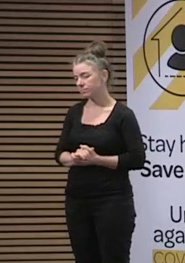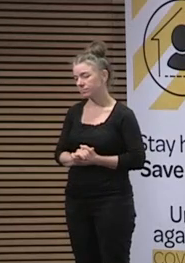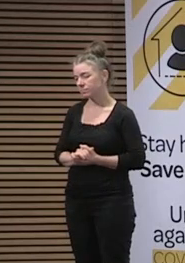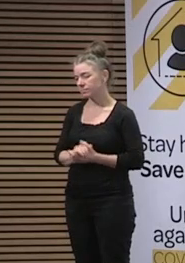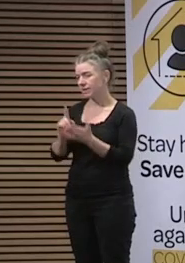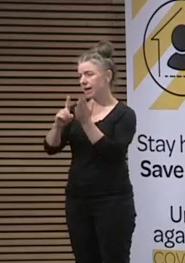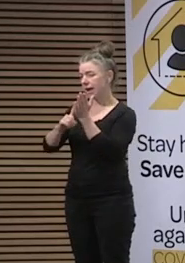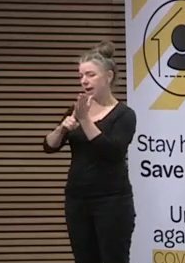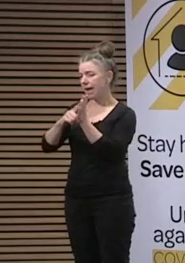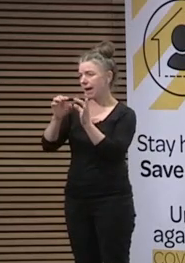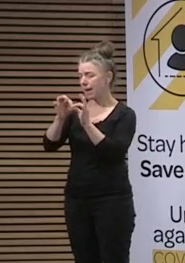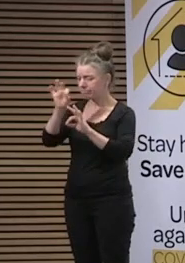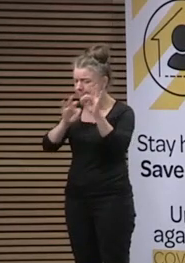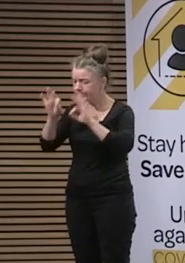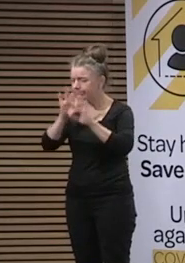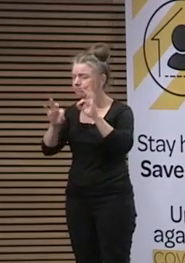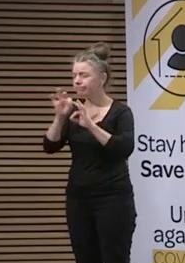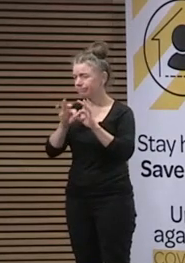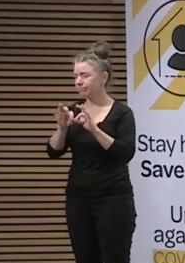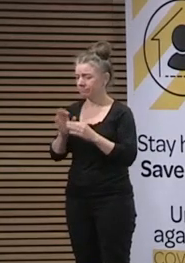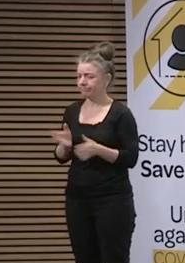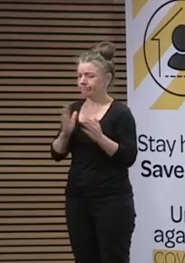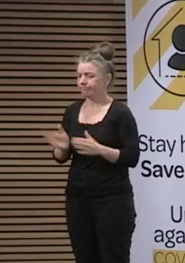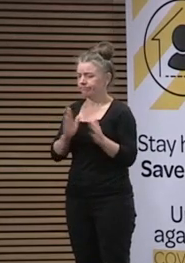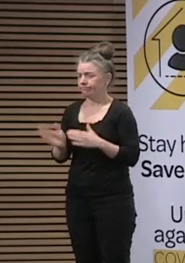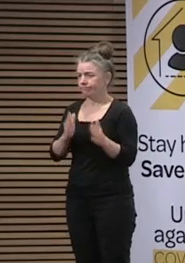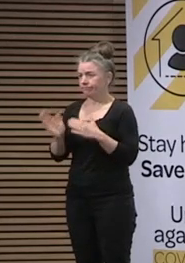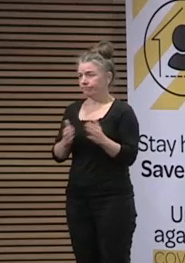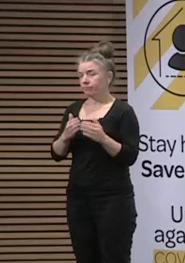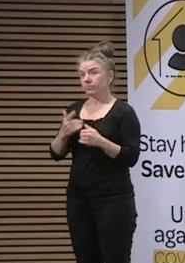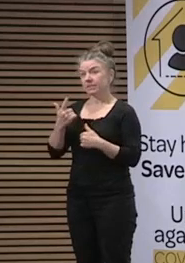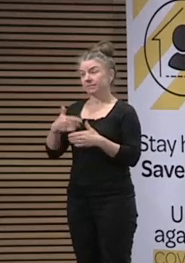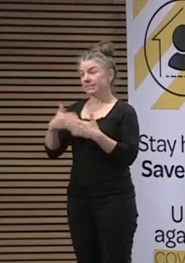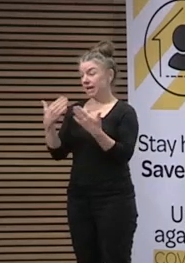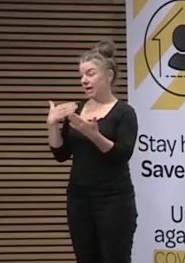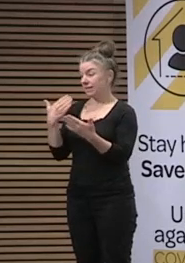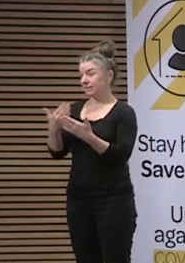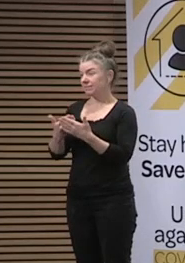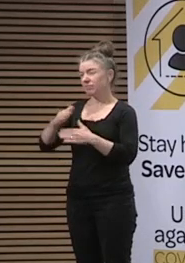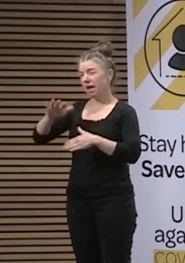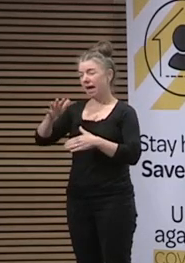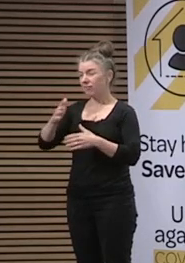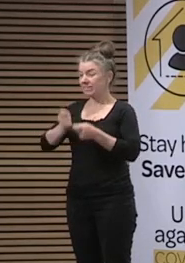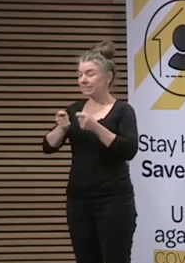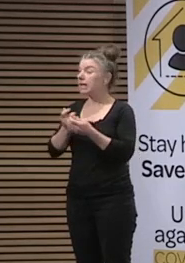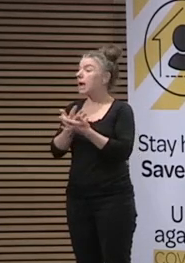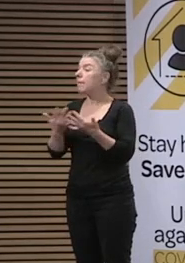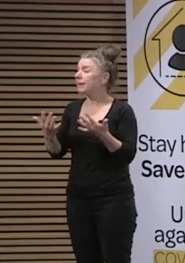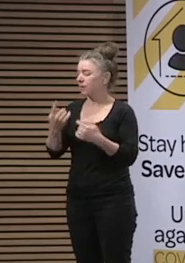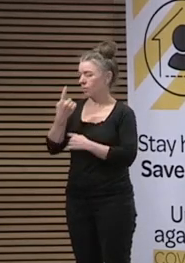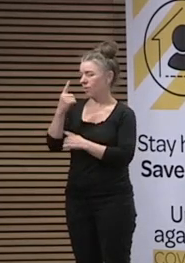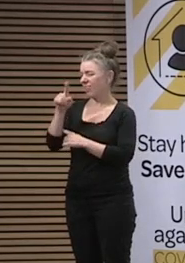process and report test results as quickly as possible, and over the last 7 days the average daily test numbers was